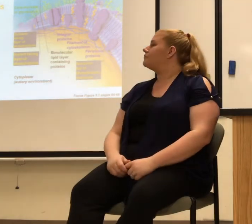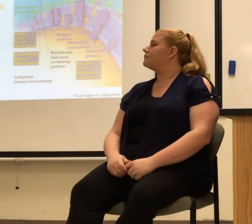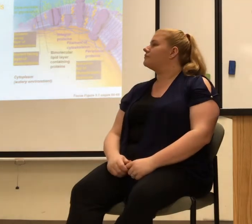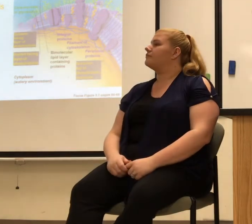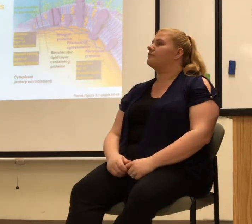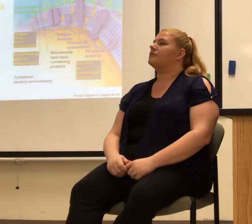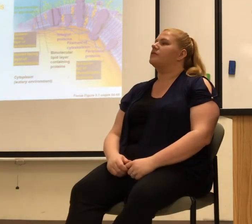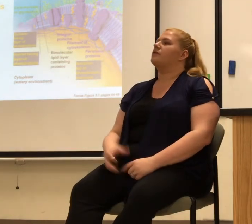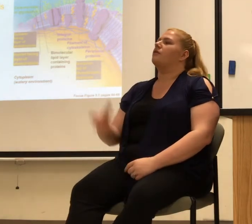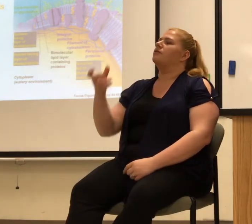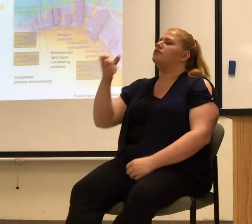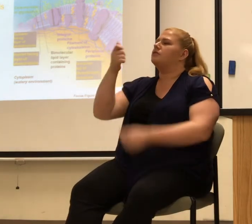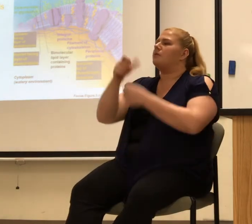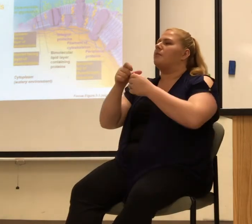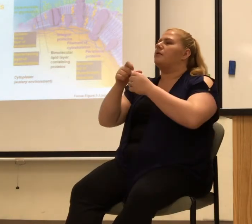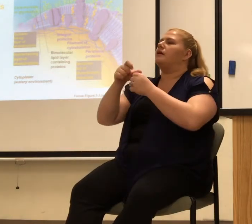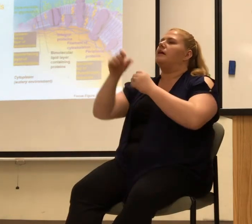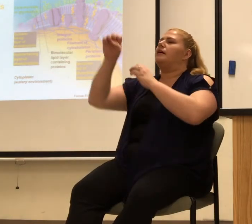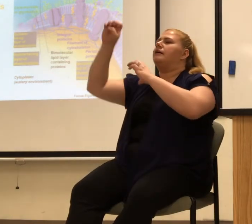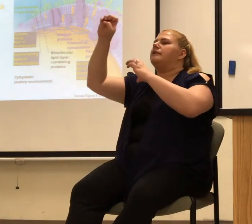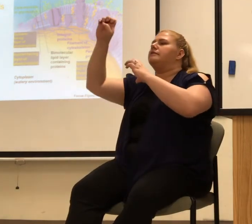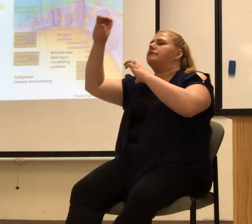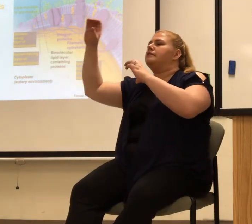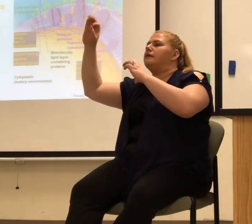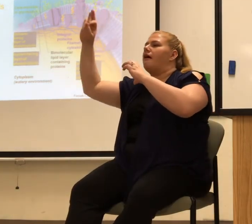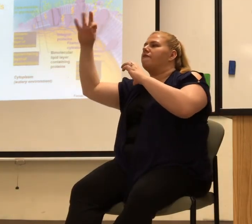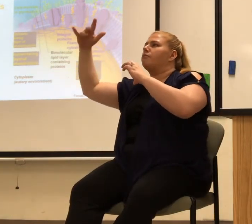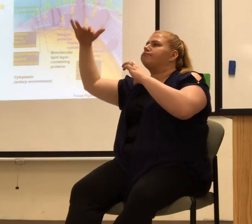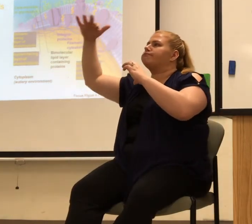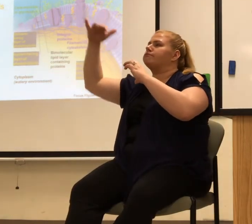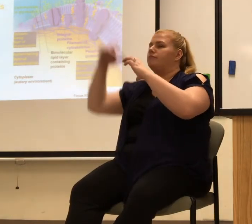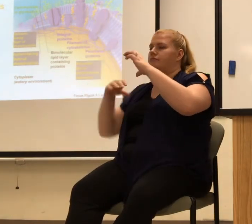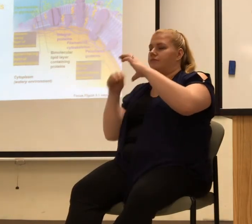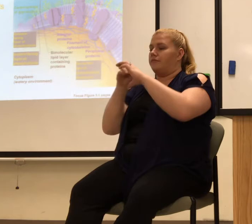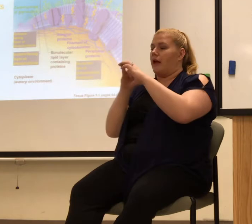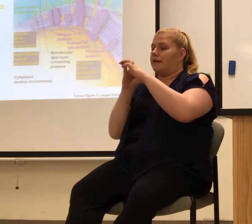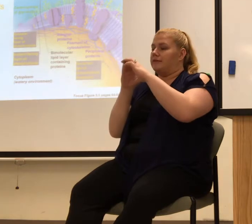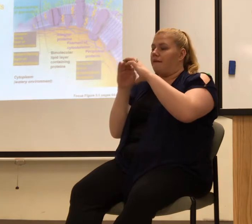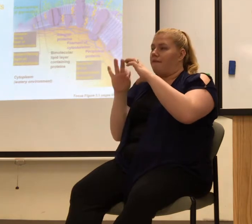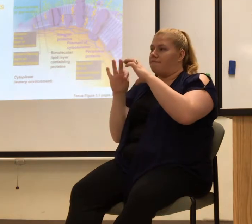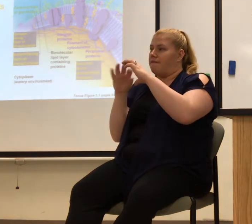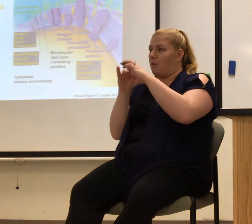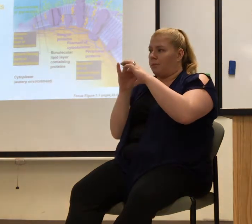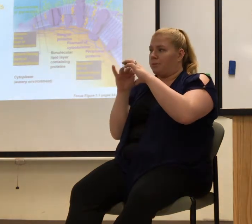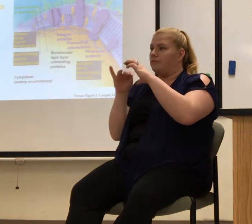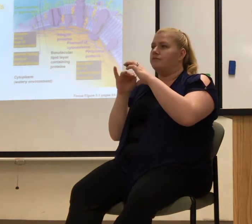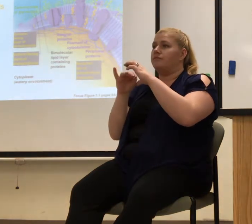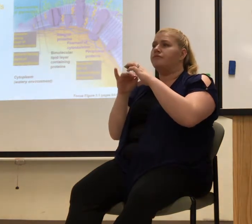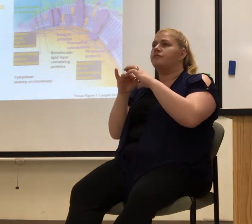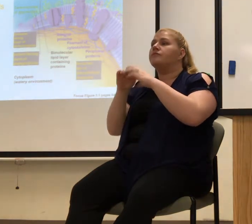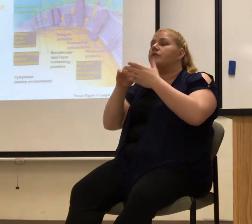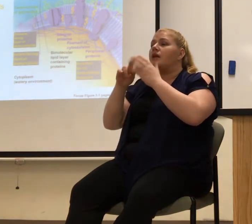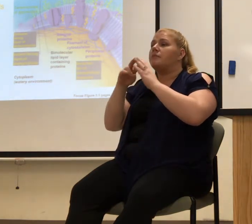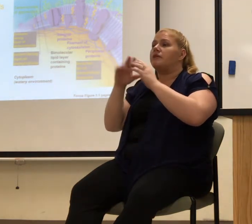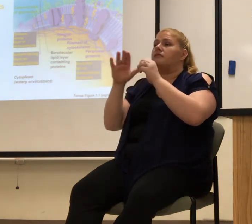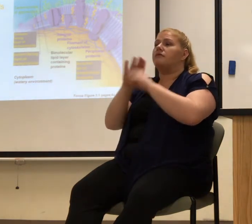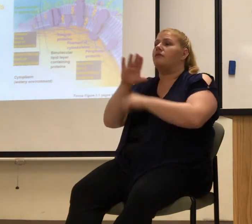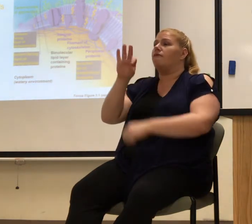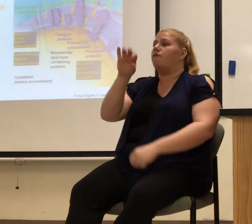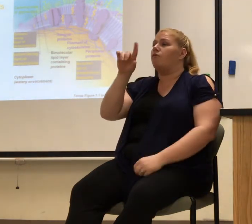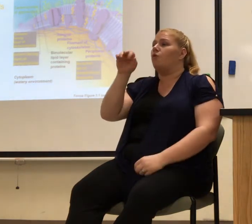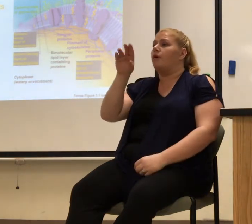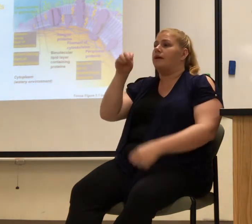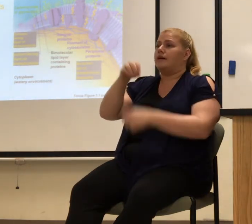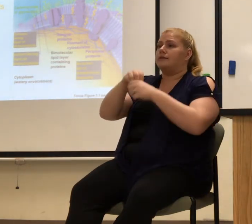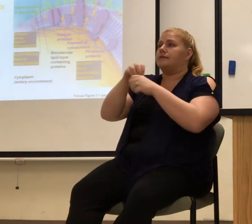ECF, on the inside ICF, 2 fluid compartments, inside, outside the cell. Now the cell membrane